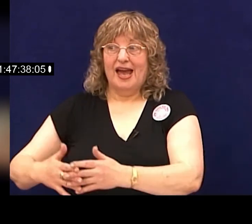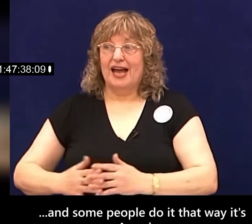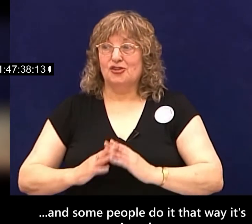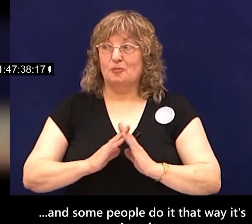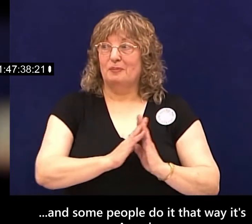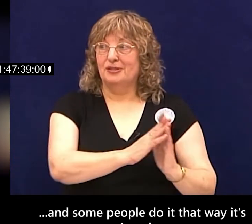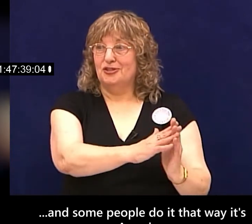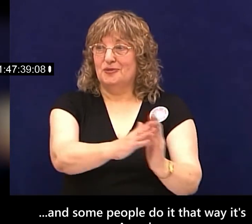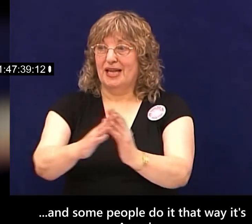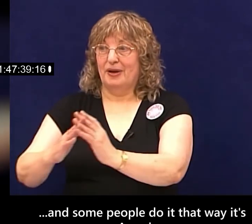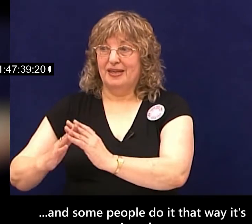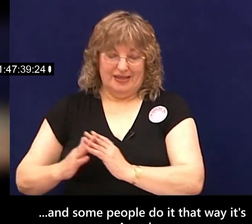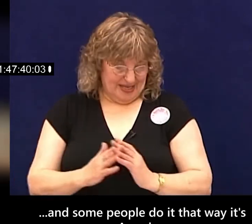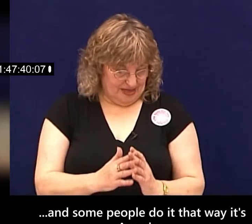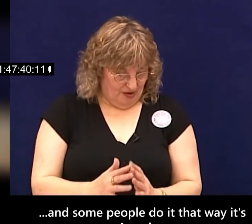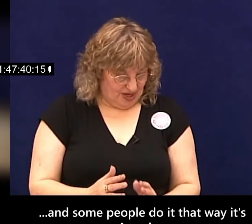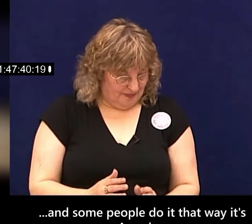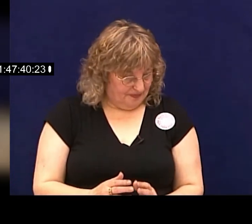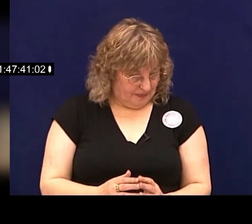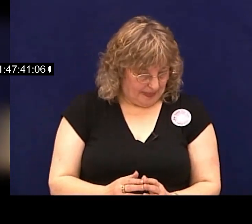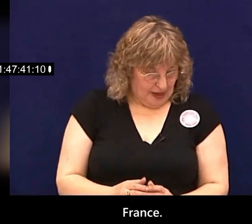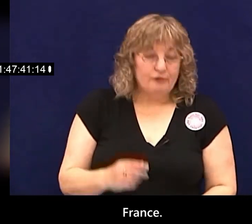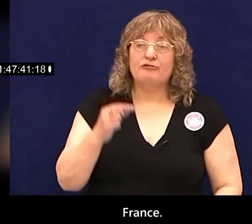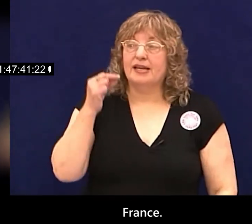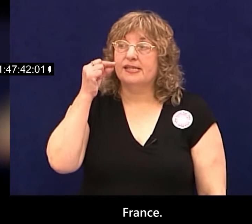and some people do it that way. It's America. France.